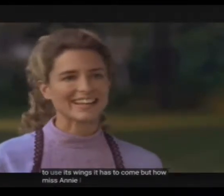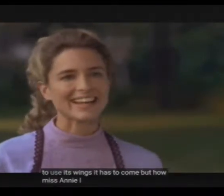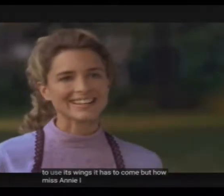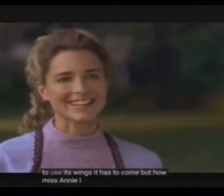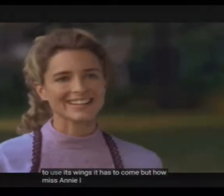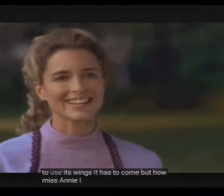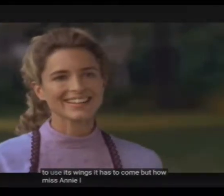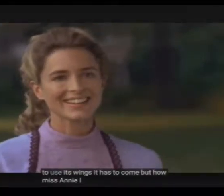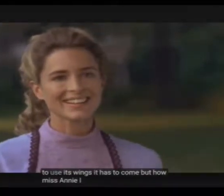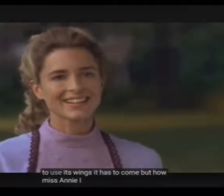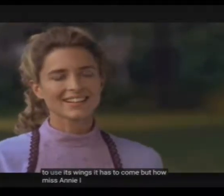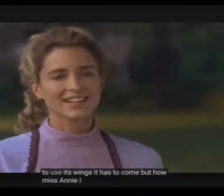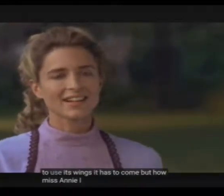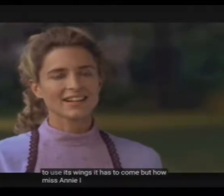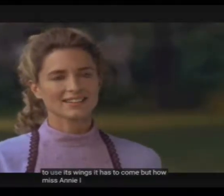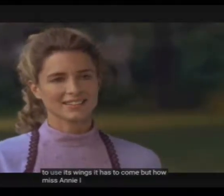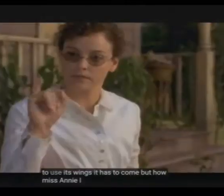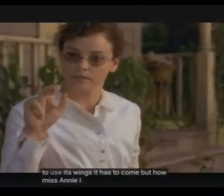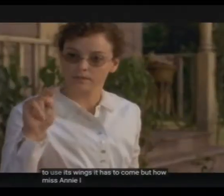Annie? I